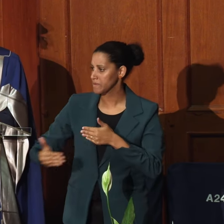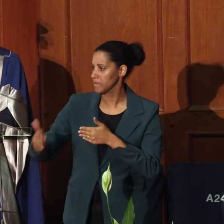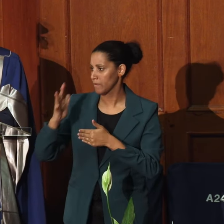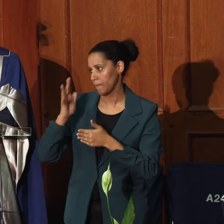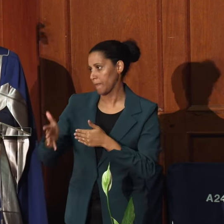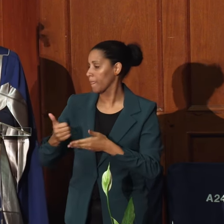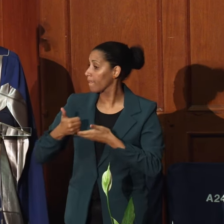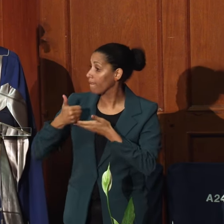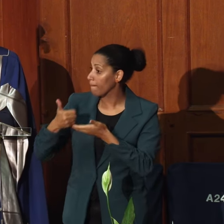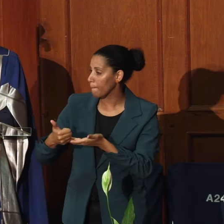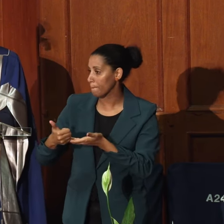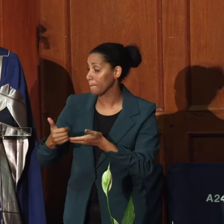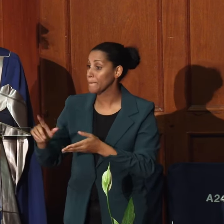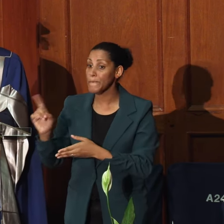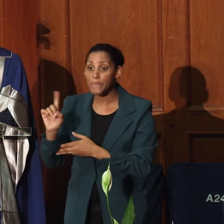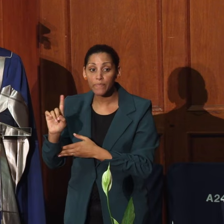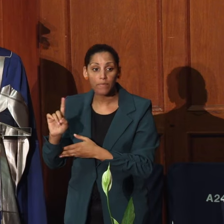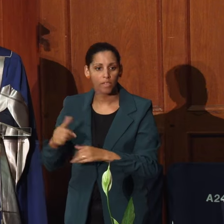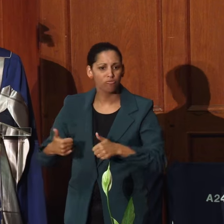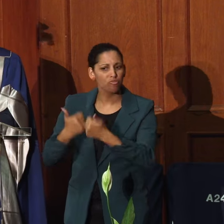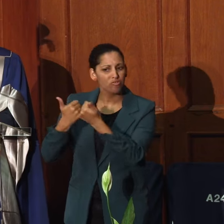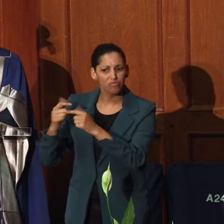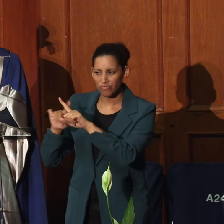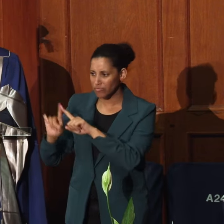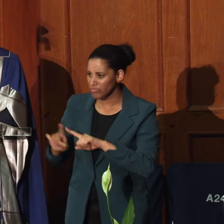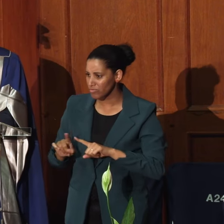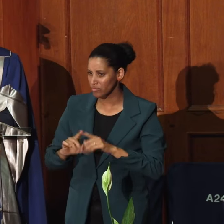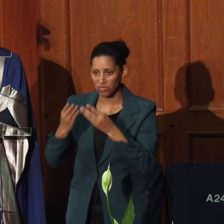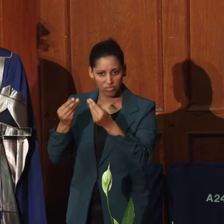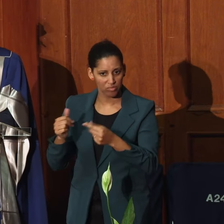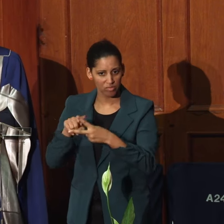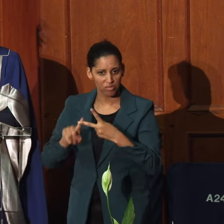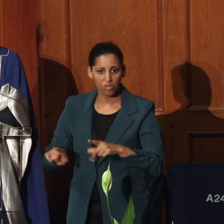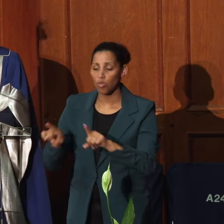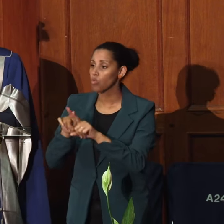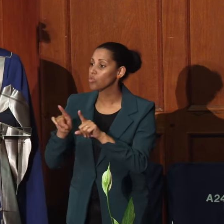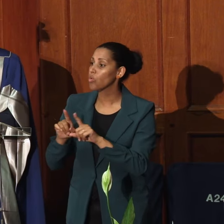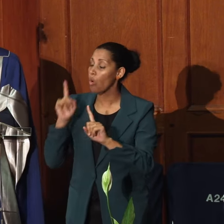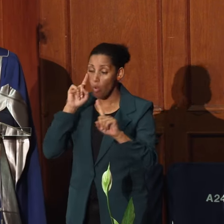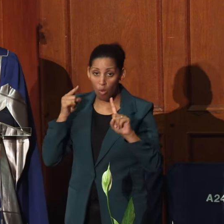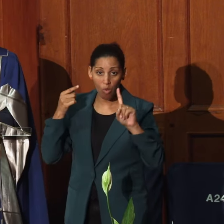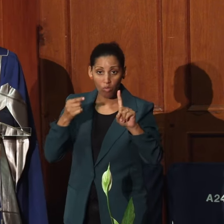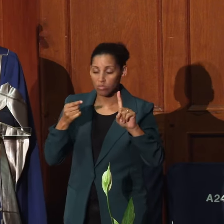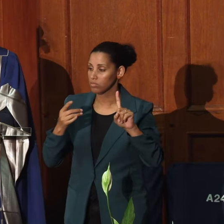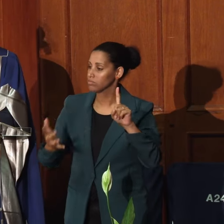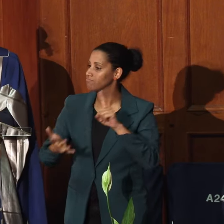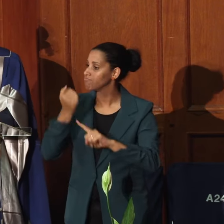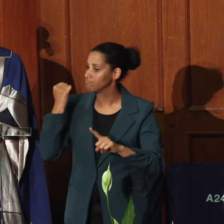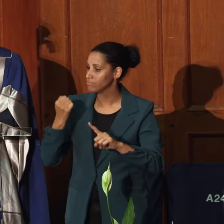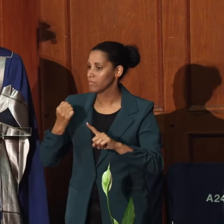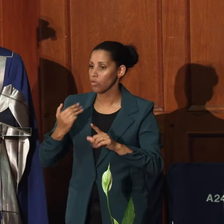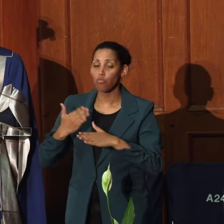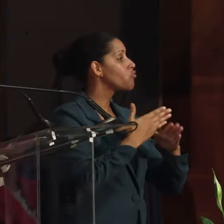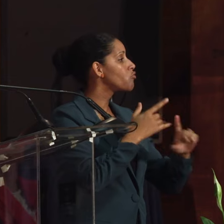in addressing various challenges, meeting goals in your careers and also in your personal